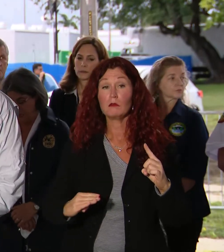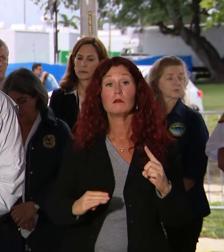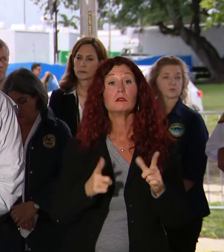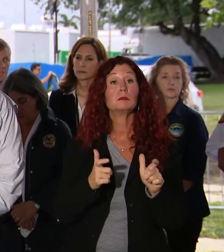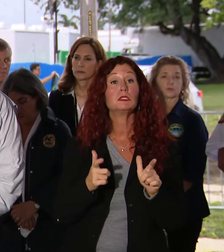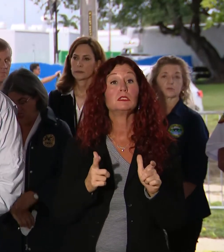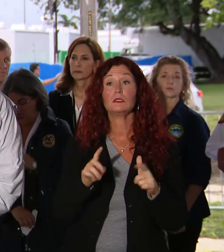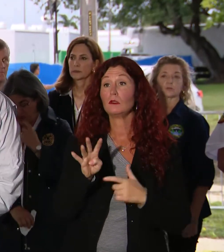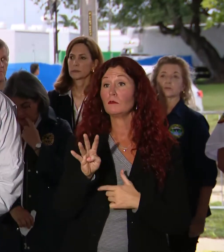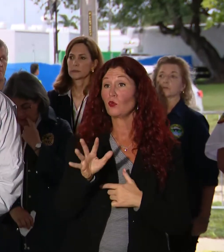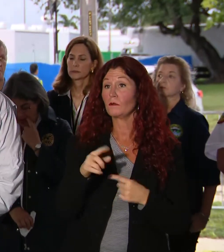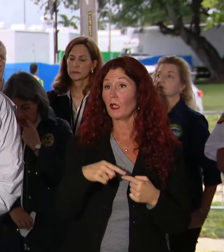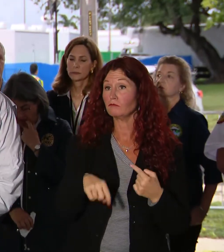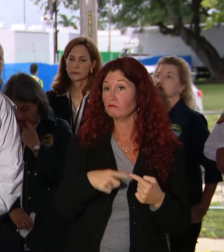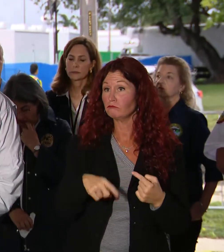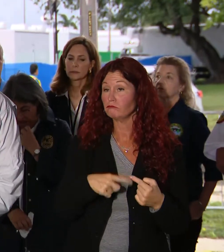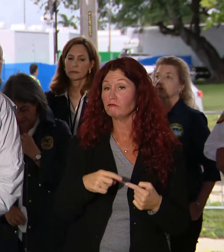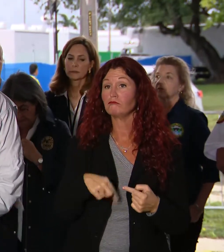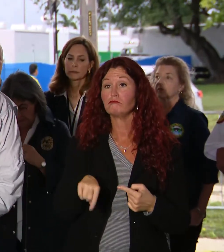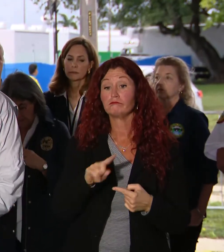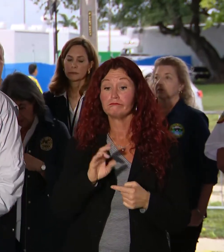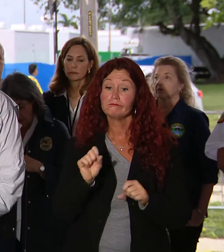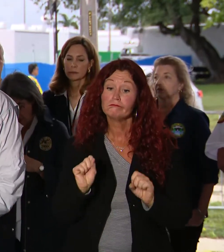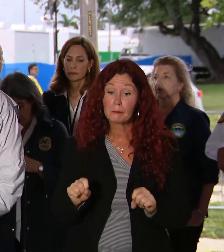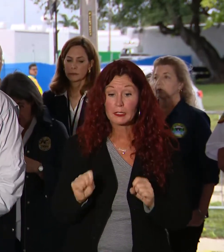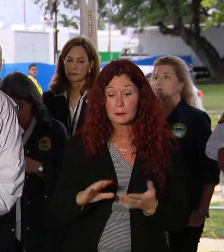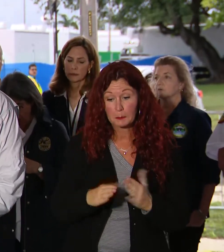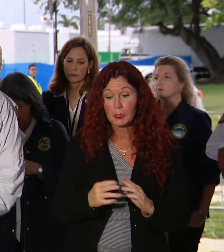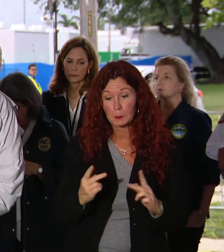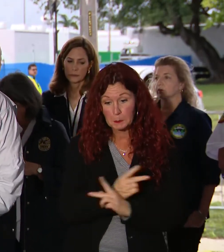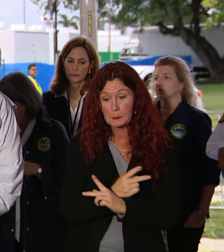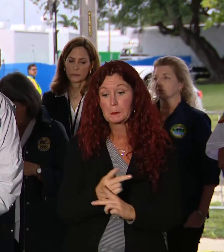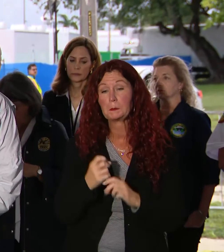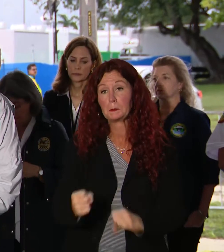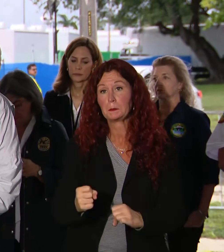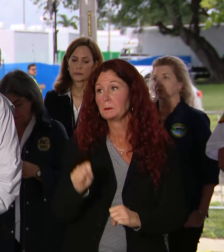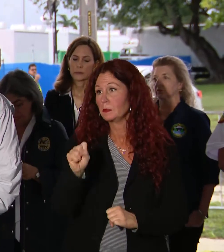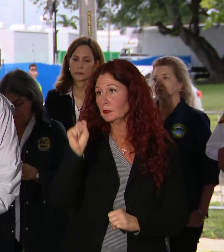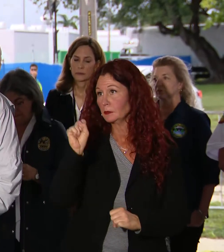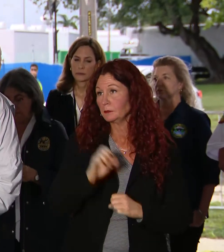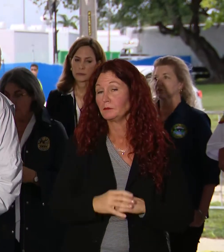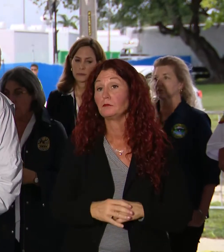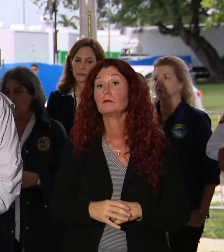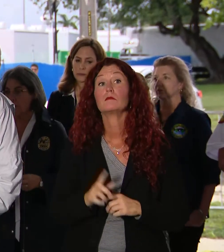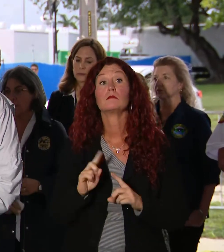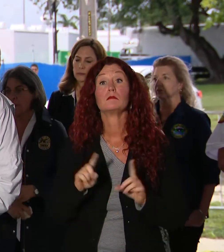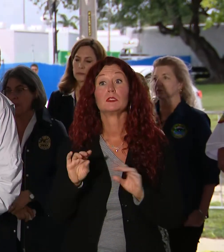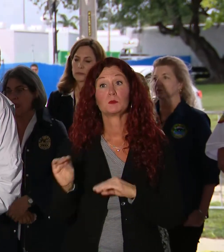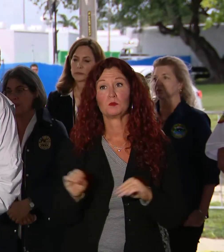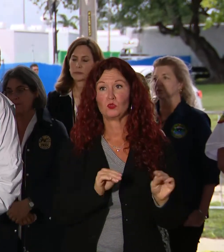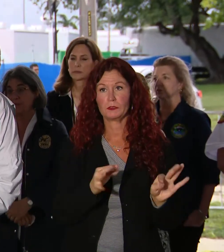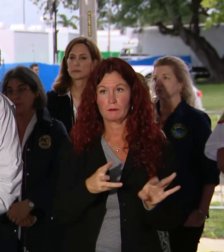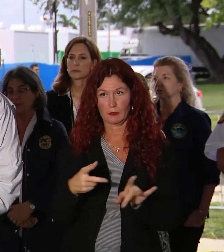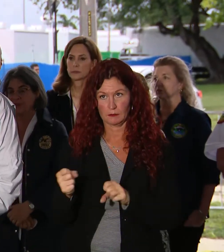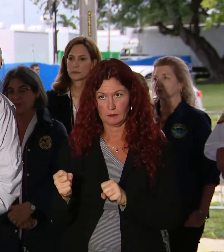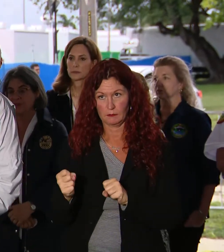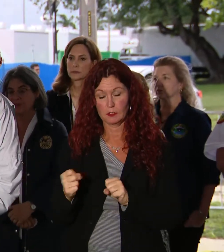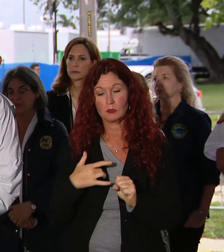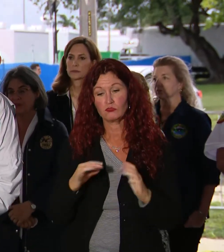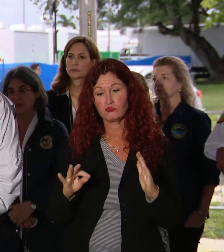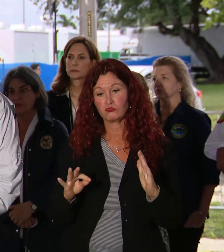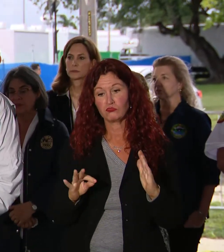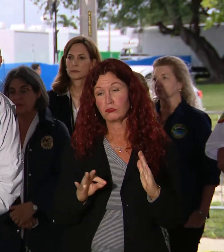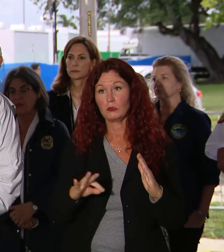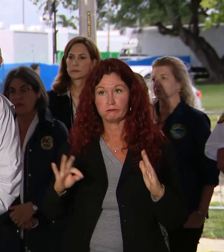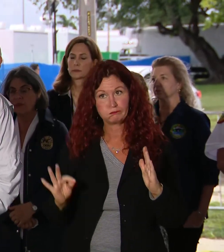miles an hour, and a gradual strengthening remains possible. Elsa will move rapidly west-northwest through the